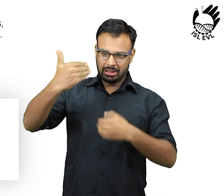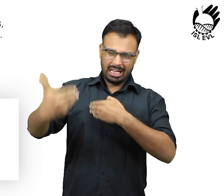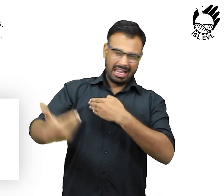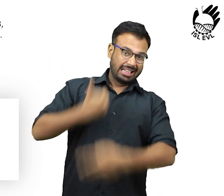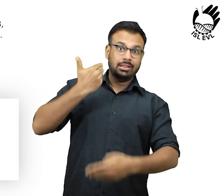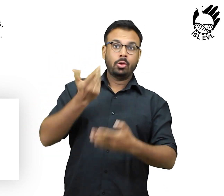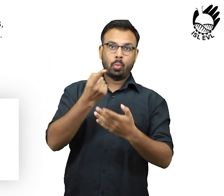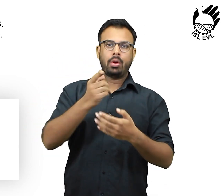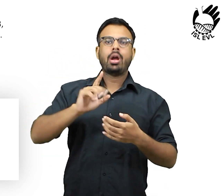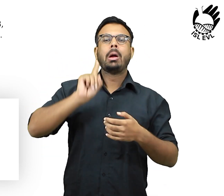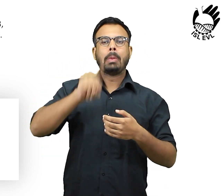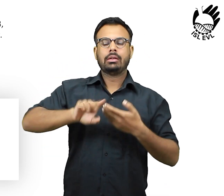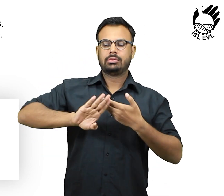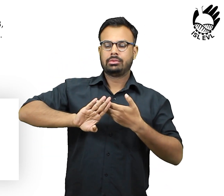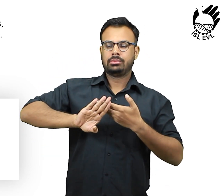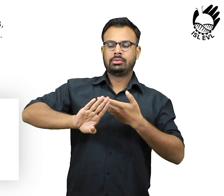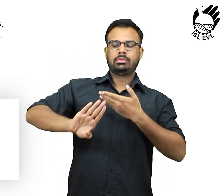is a strong oxidizing agent.